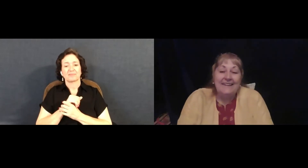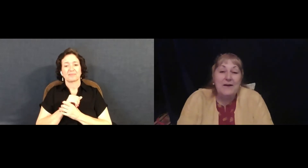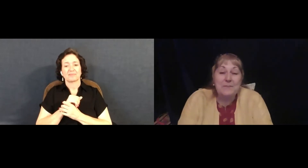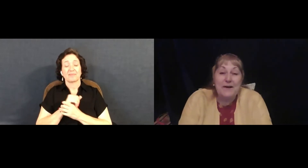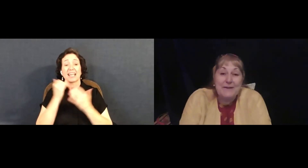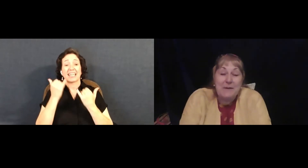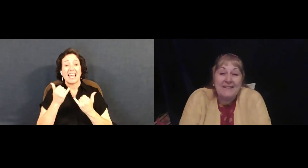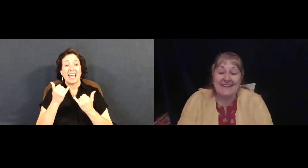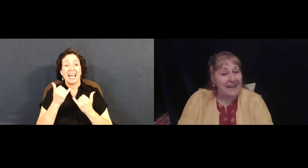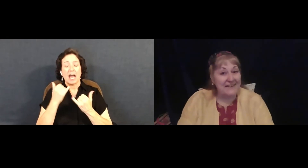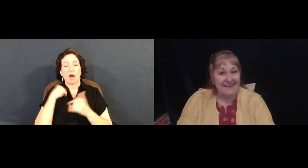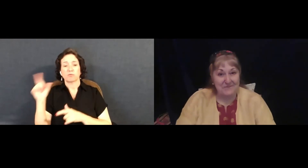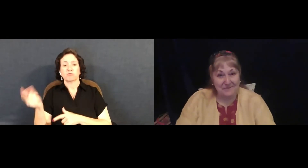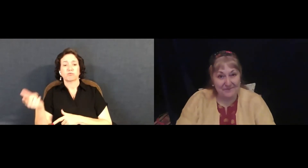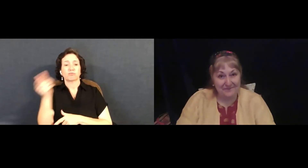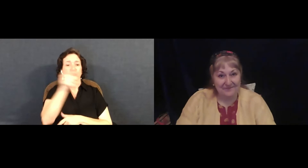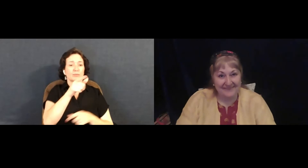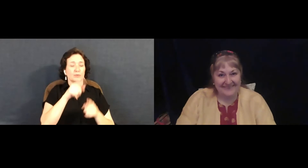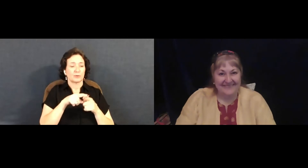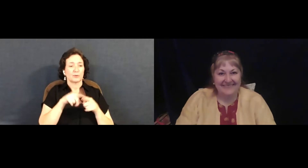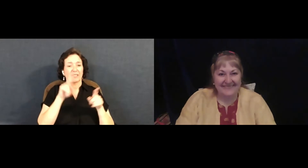And now I'll pass you back to Kathy.